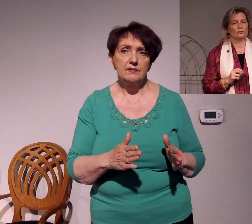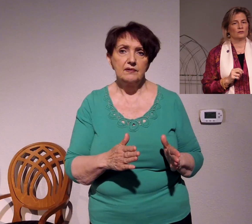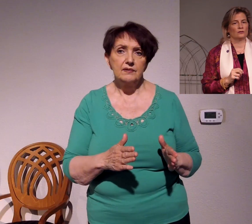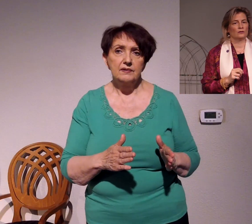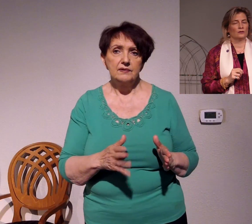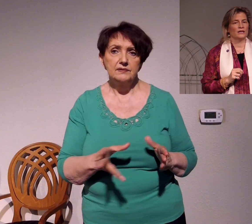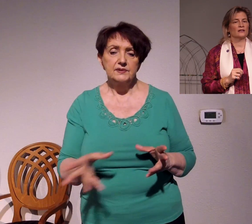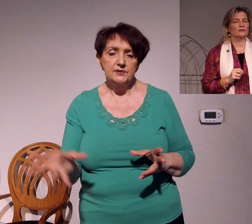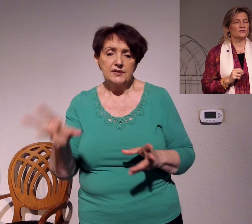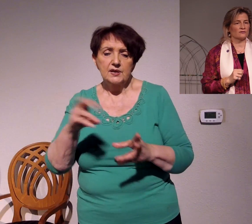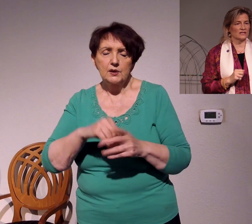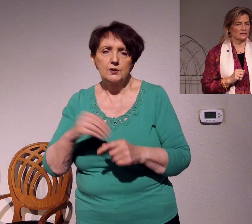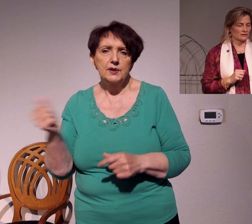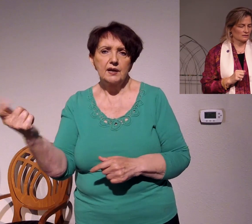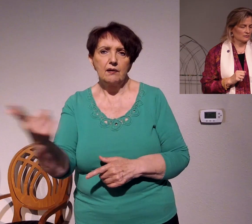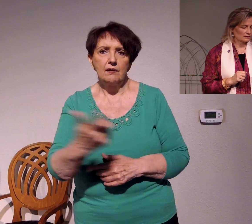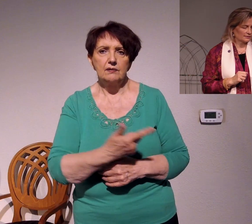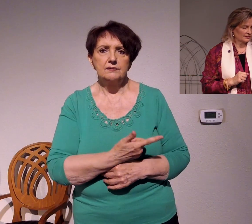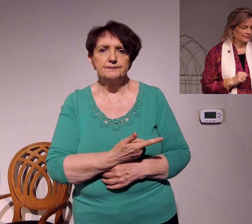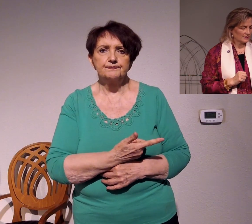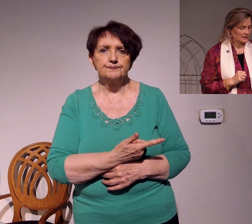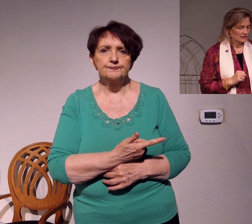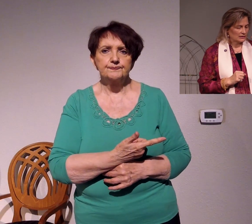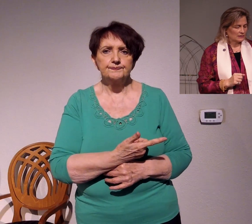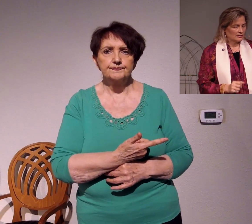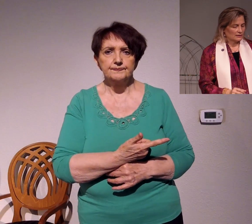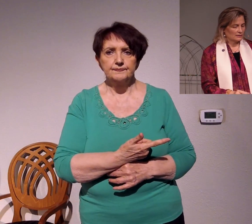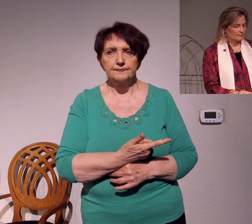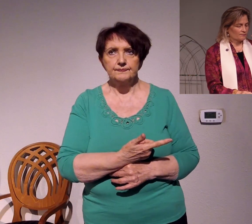radical inclusiveness.